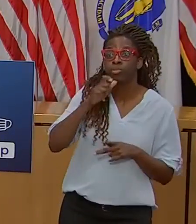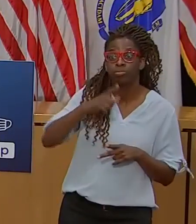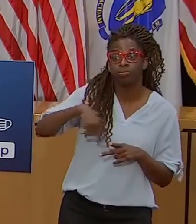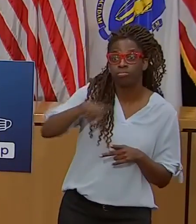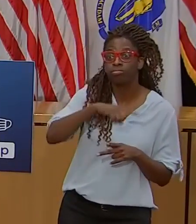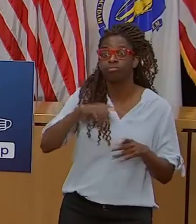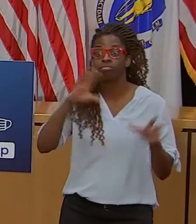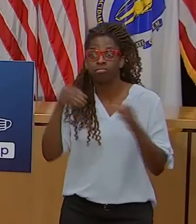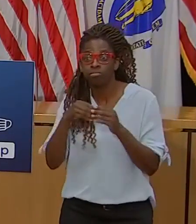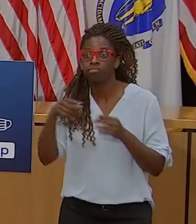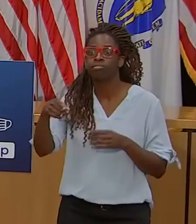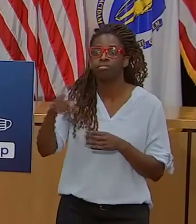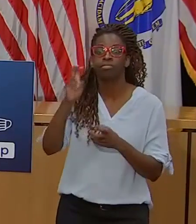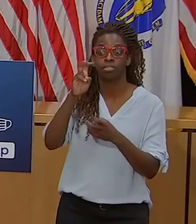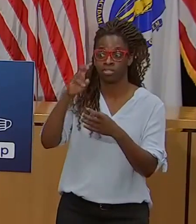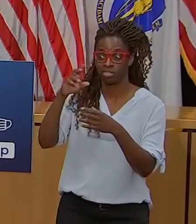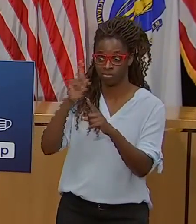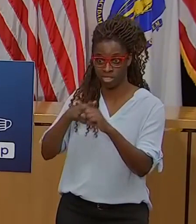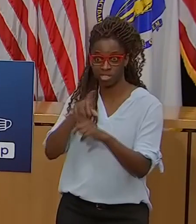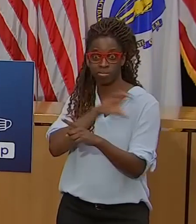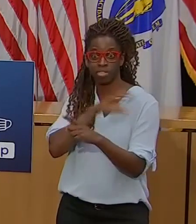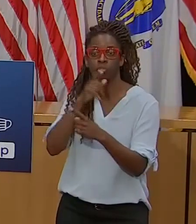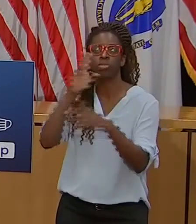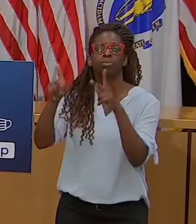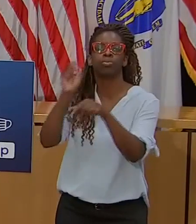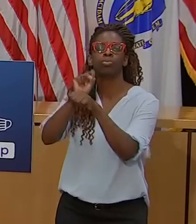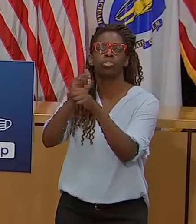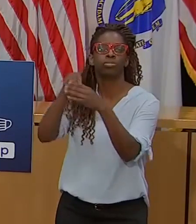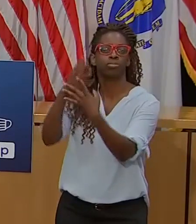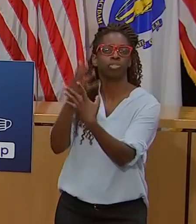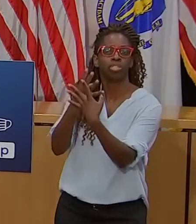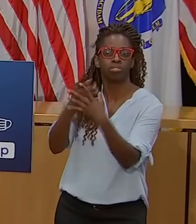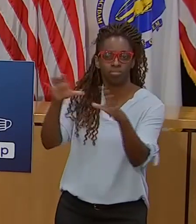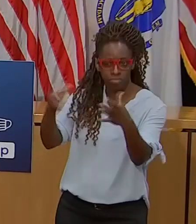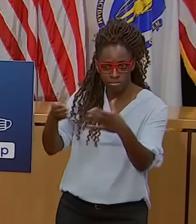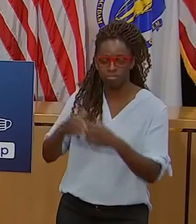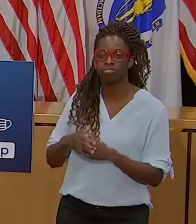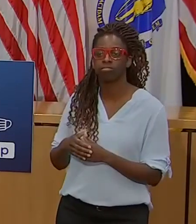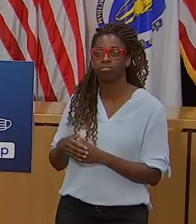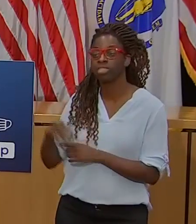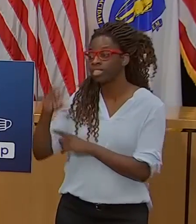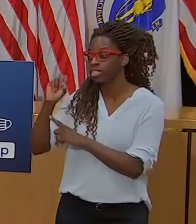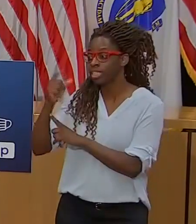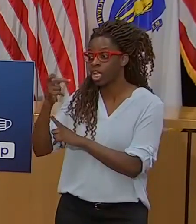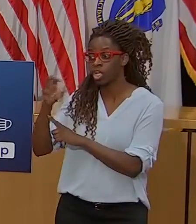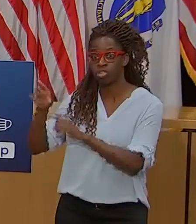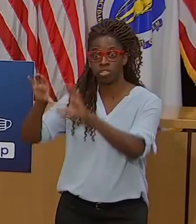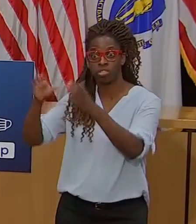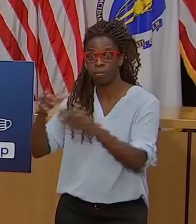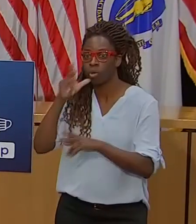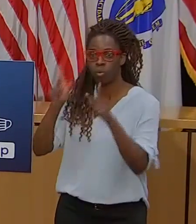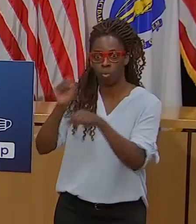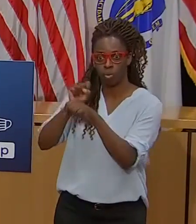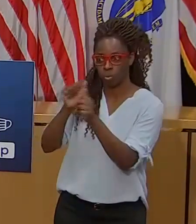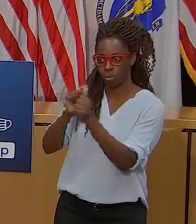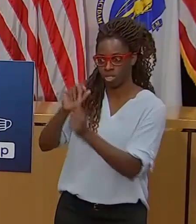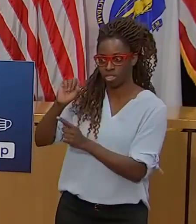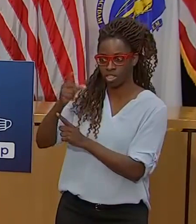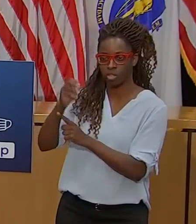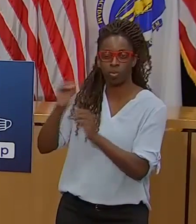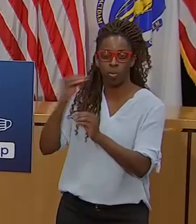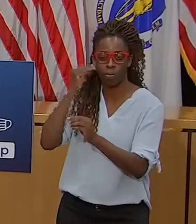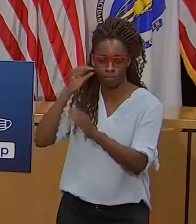facilities and homeless shelters and the staff who work there. And then finally, in phase one, vaccines will be made